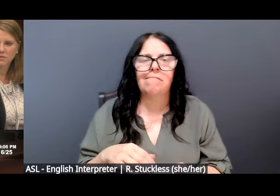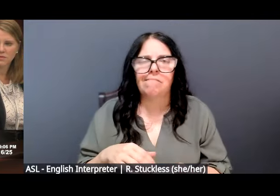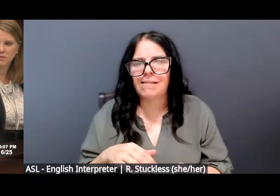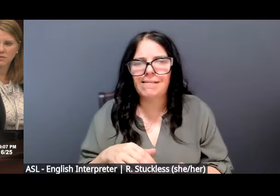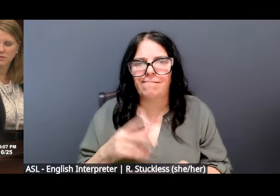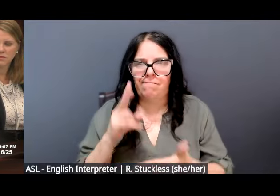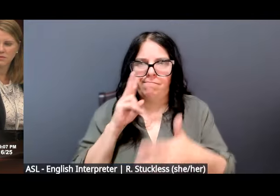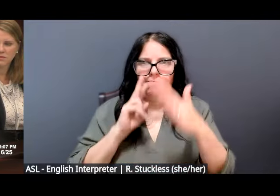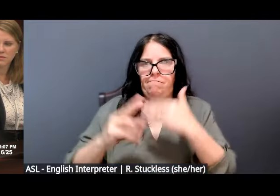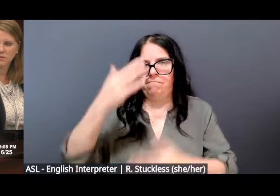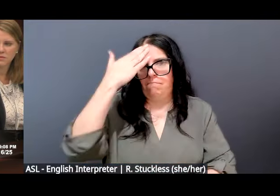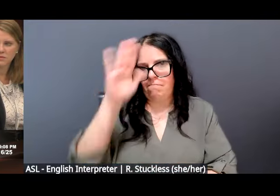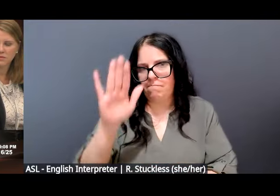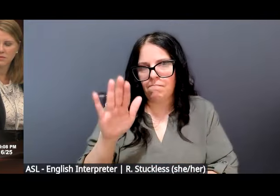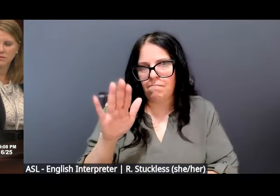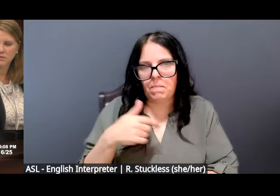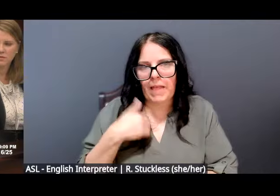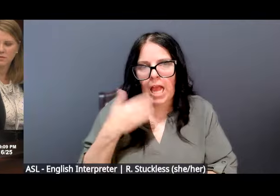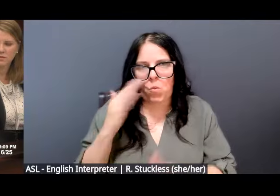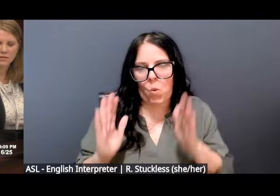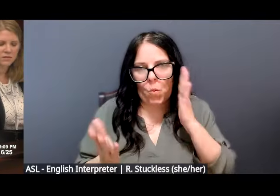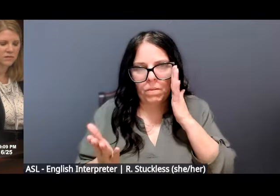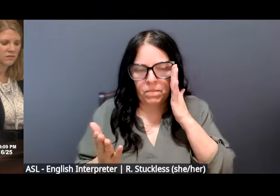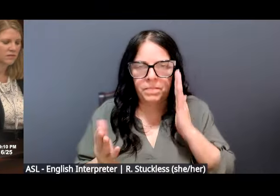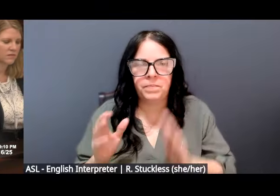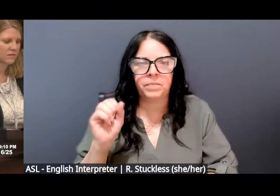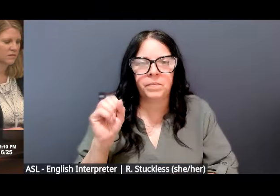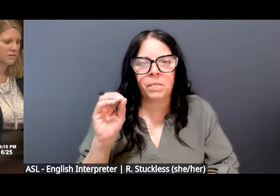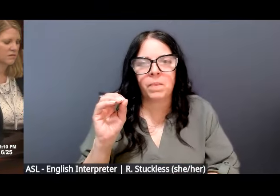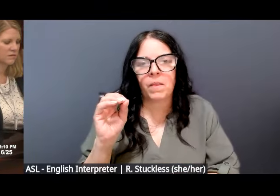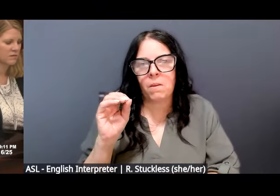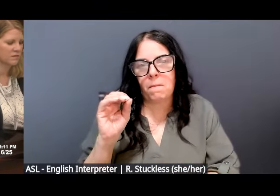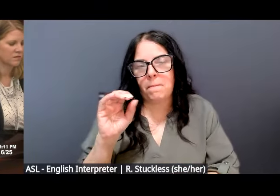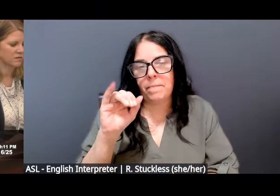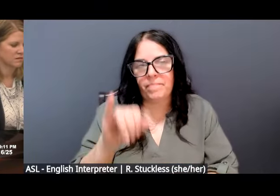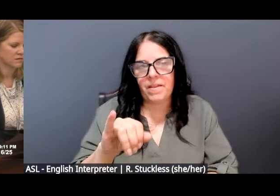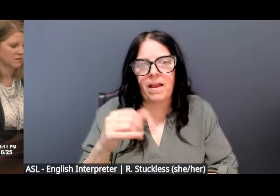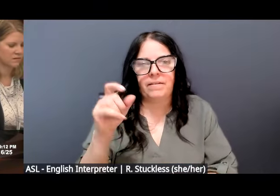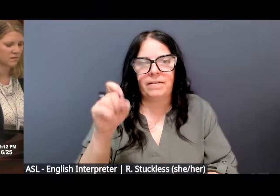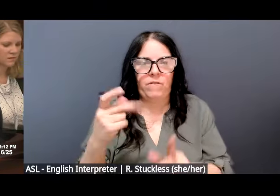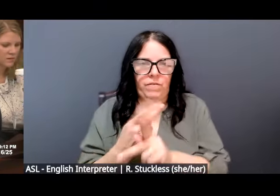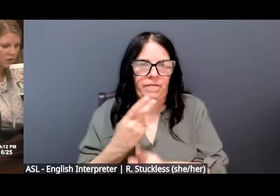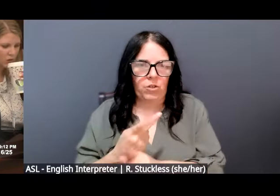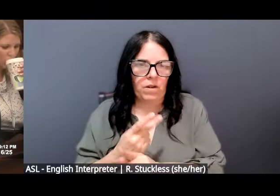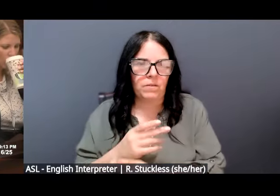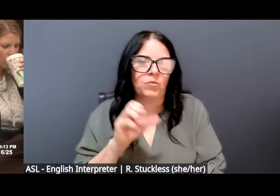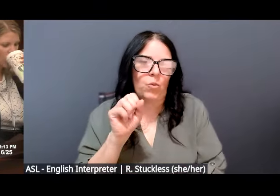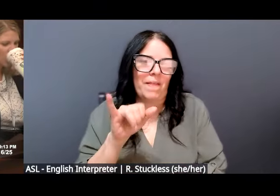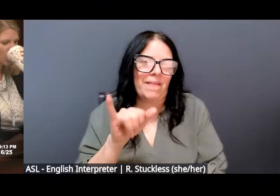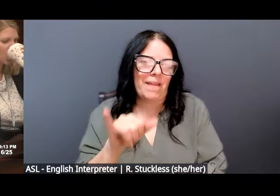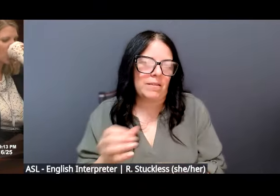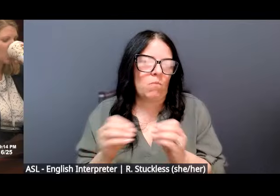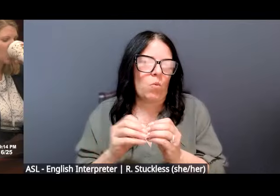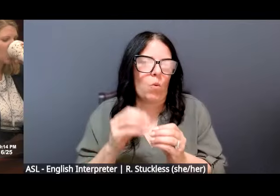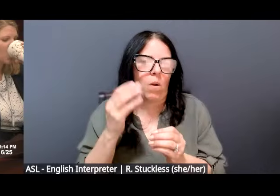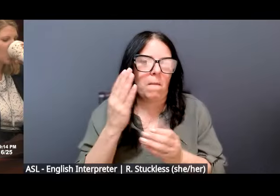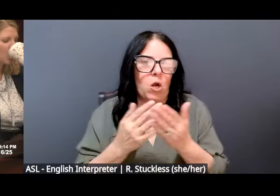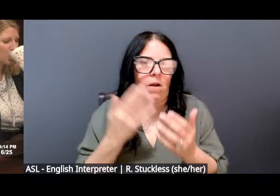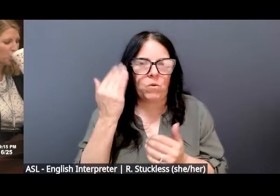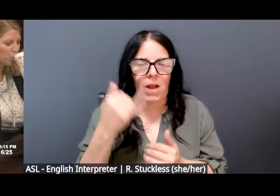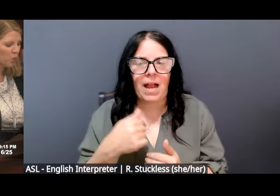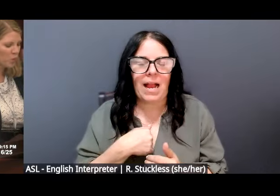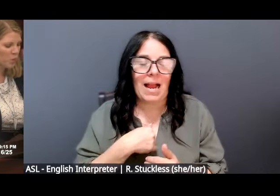a different way. I don't know that. That's something that has to be flushed out. So that was partly why I didn't include that.